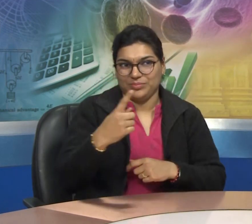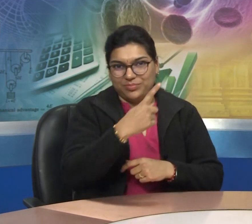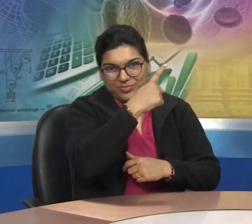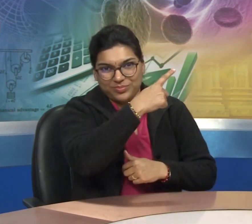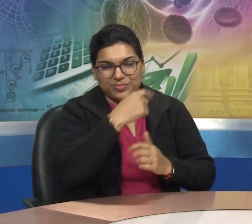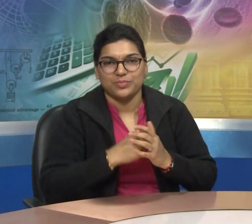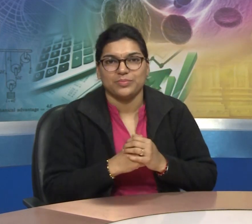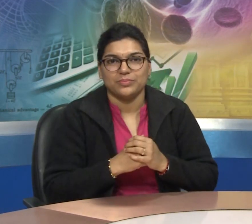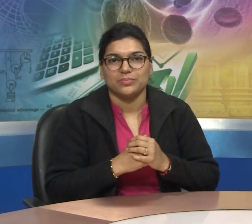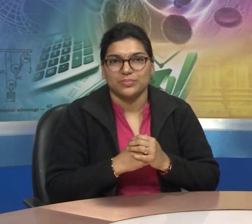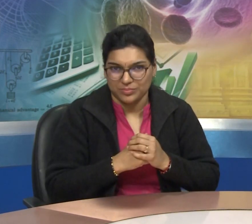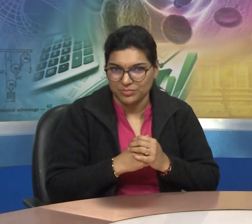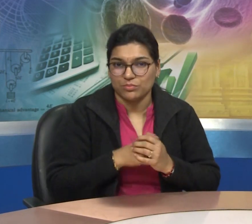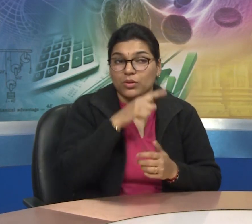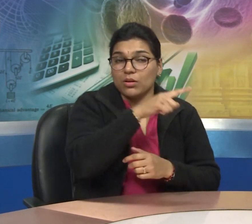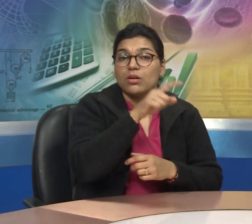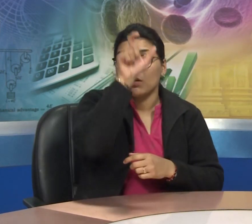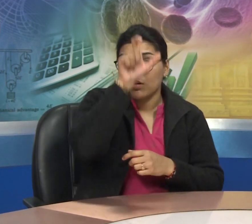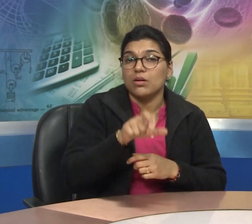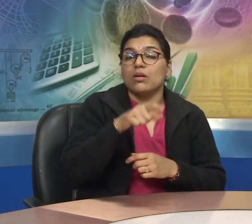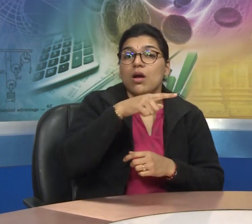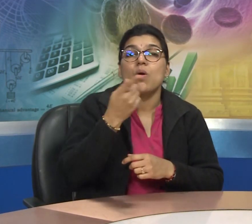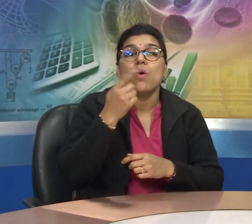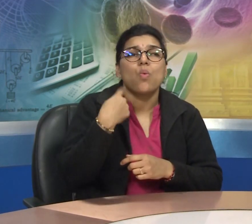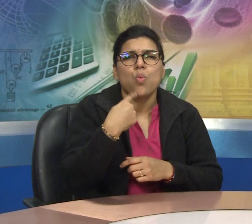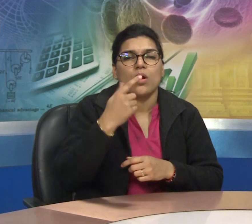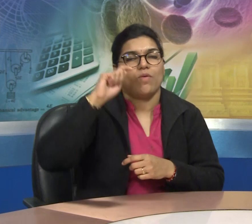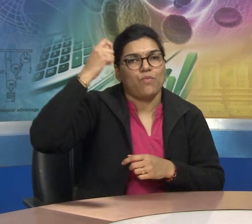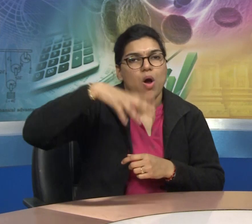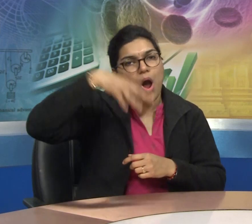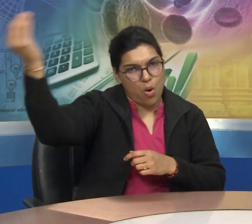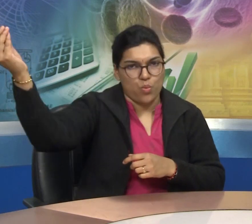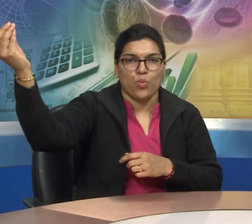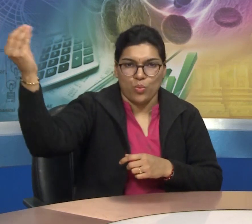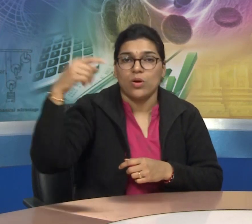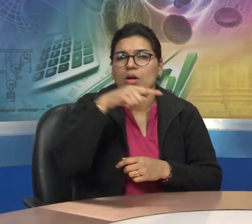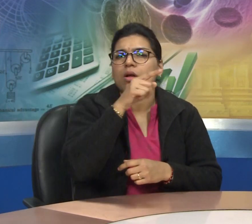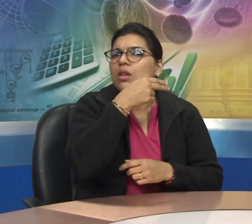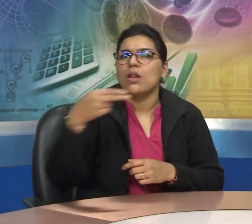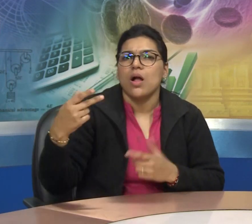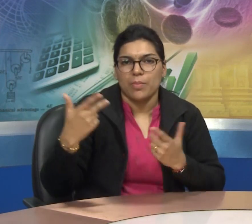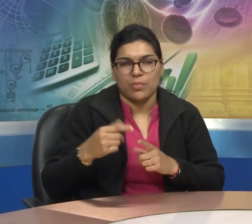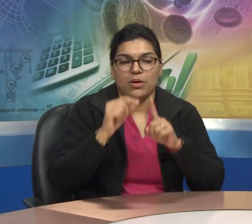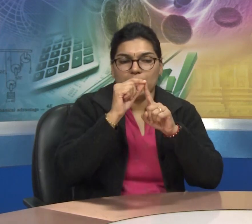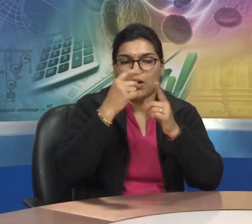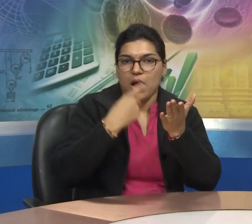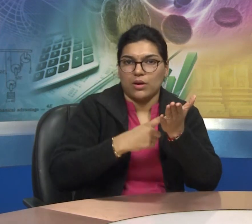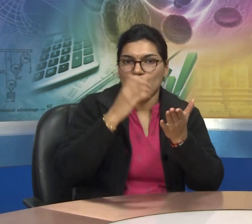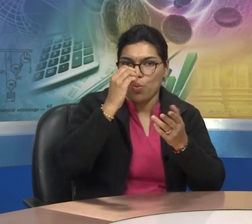Now you can see the picture of a person. He is